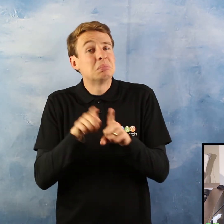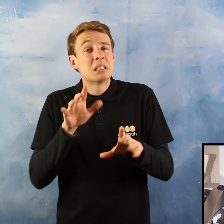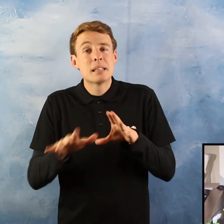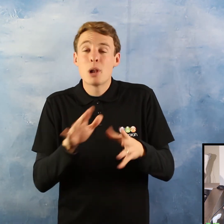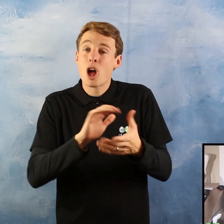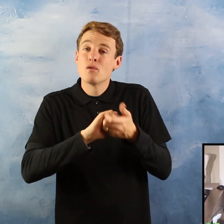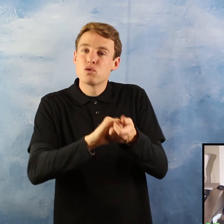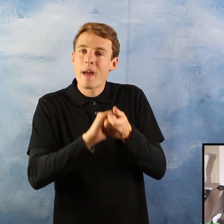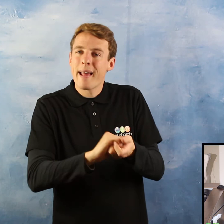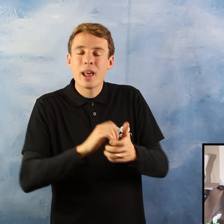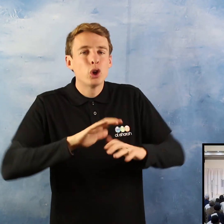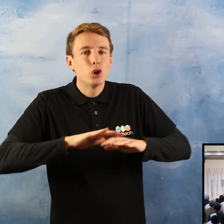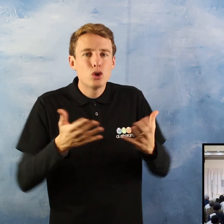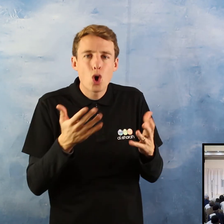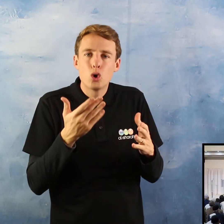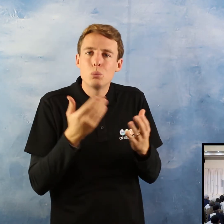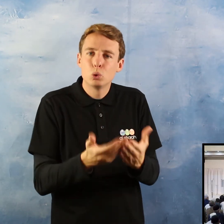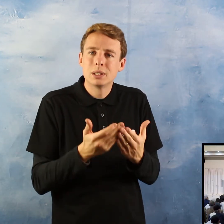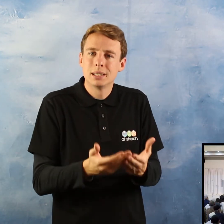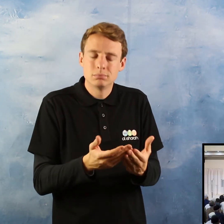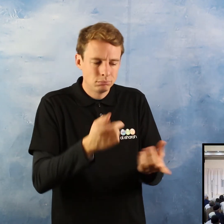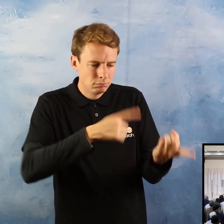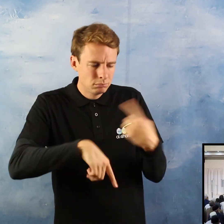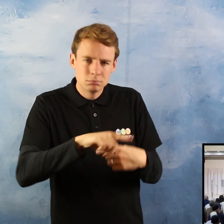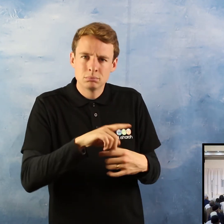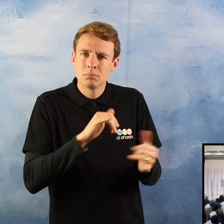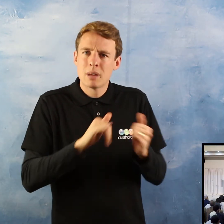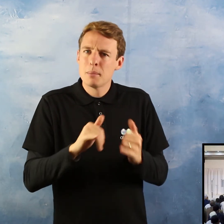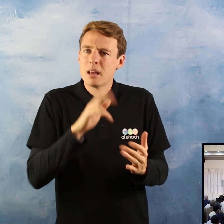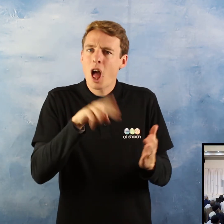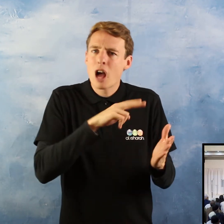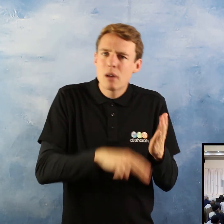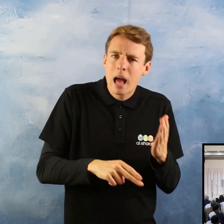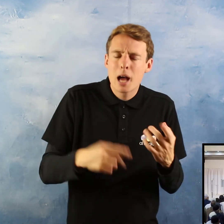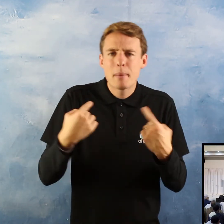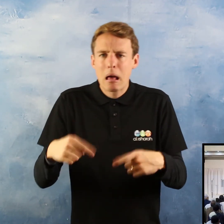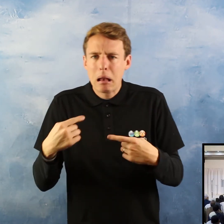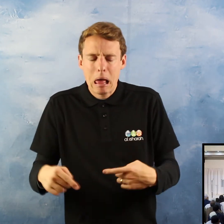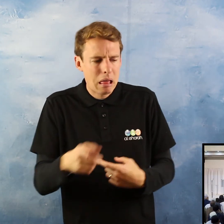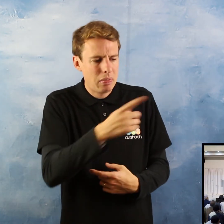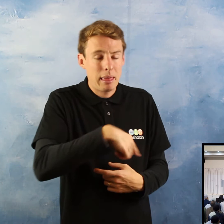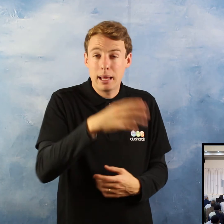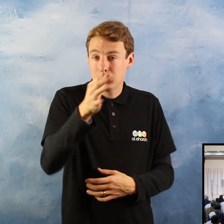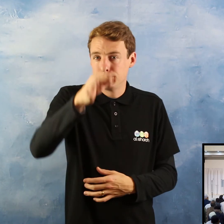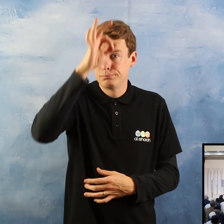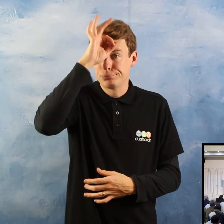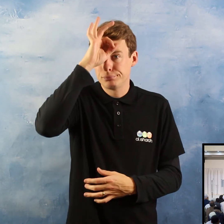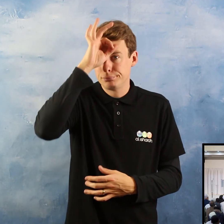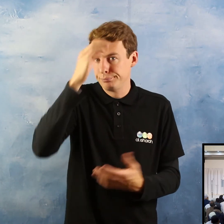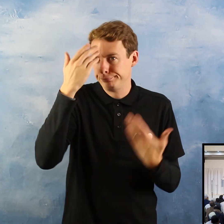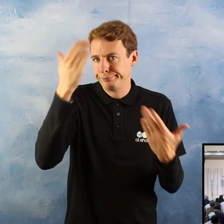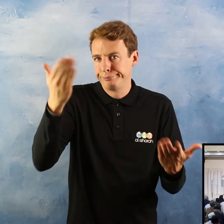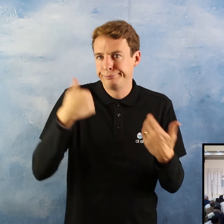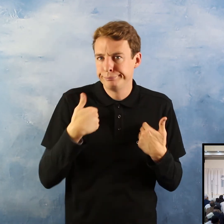friends, non-Muslims, our colleagues, our neighbors, they don't have any concept of this kind of halal and haram. They